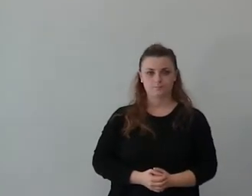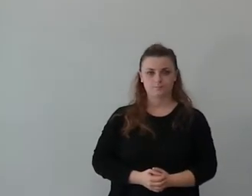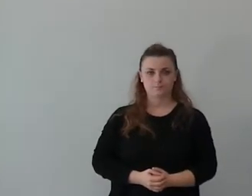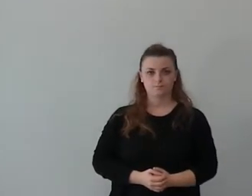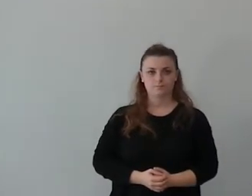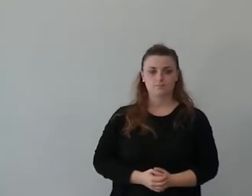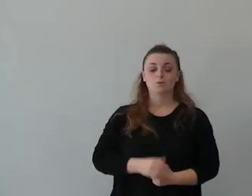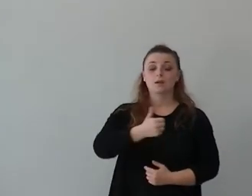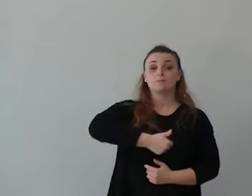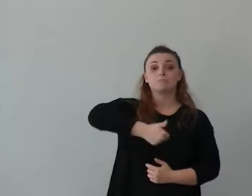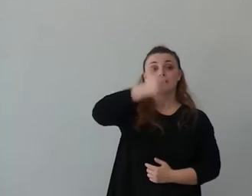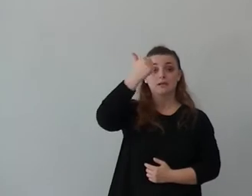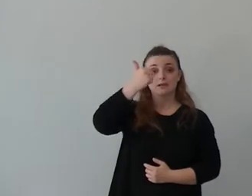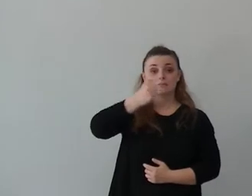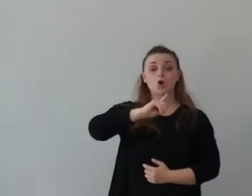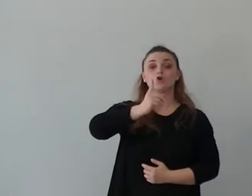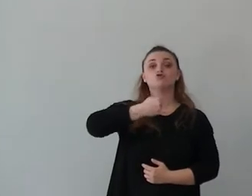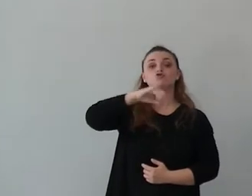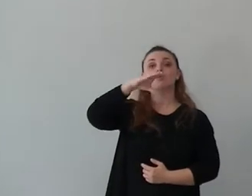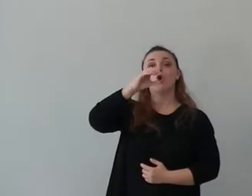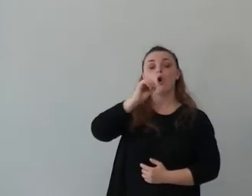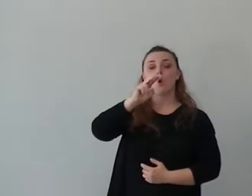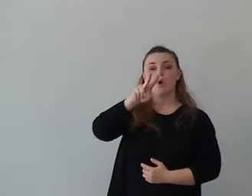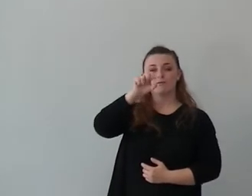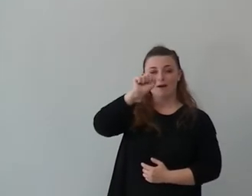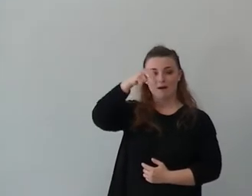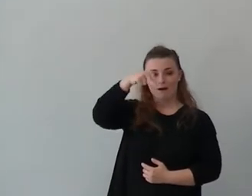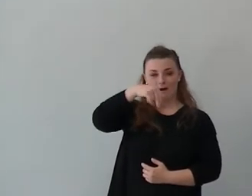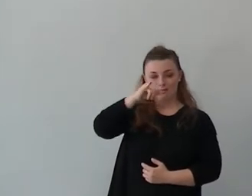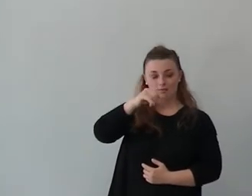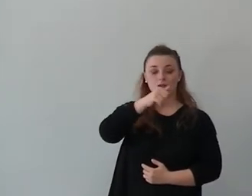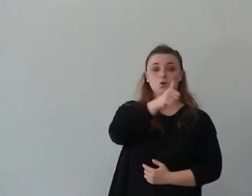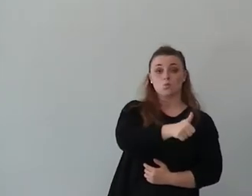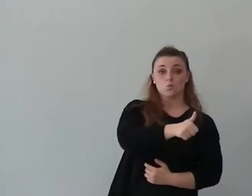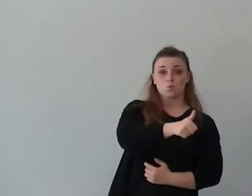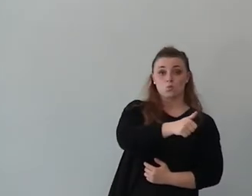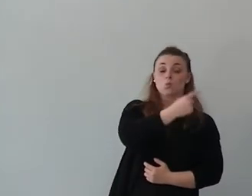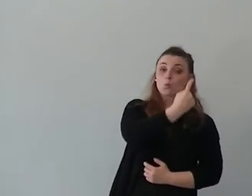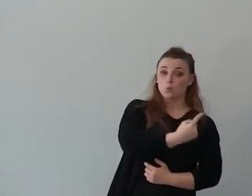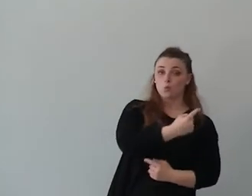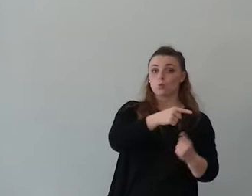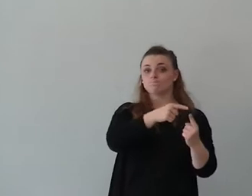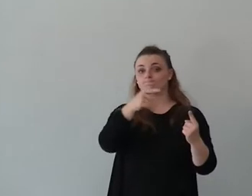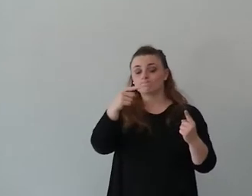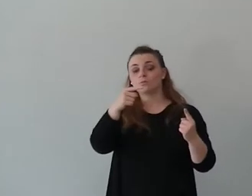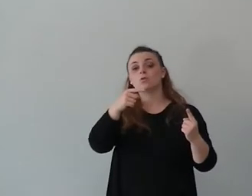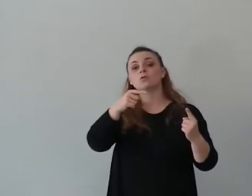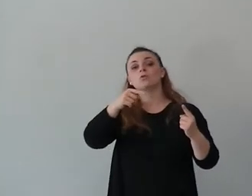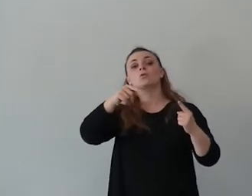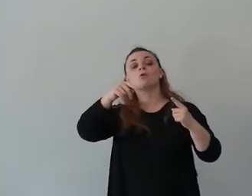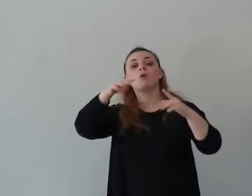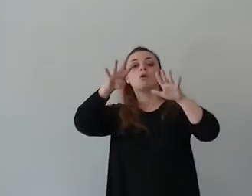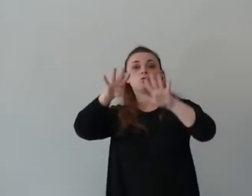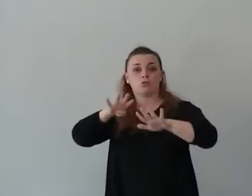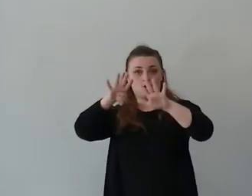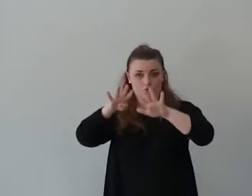Amen. Can we read it again? 1 John 1:9. Se confessiamo i nostri peccati, egli è fedele e giusto